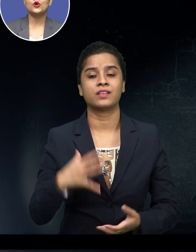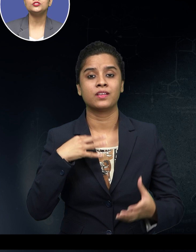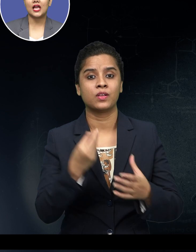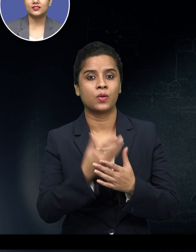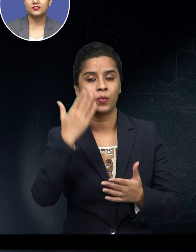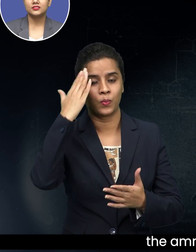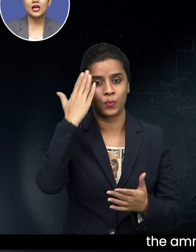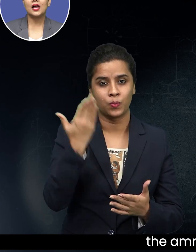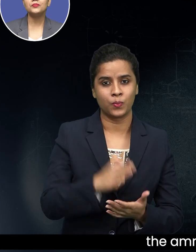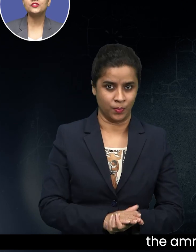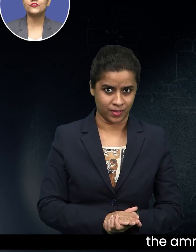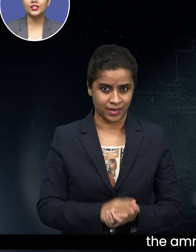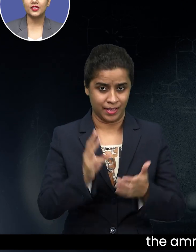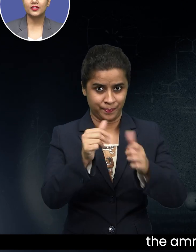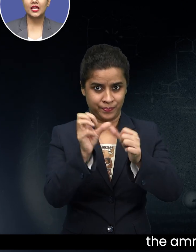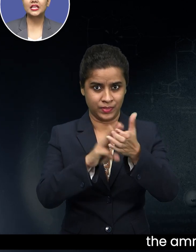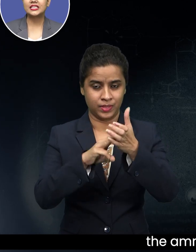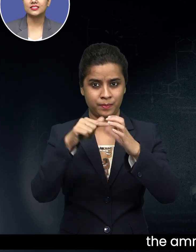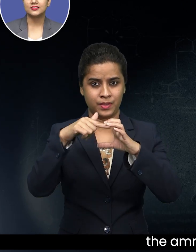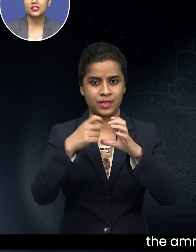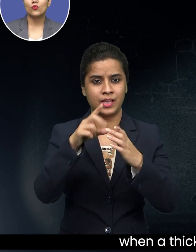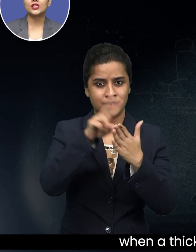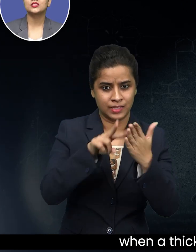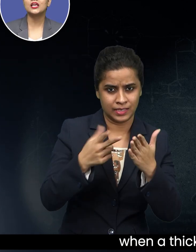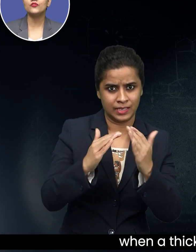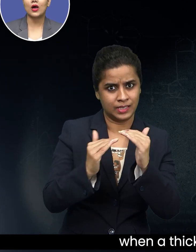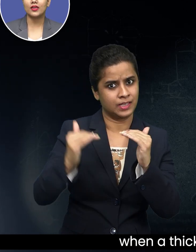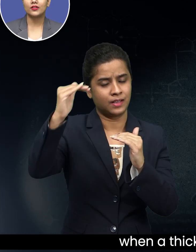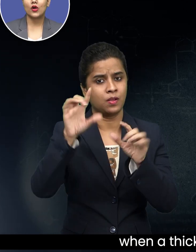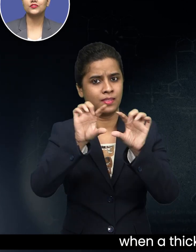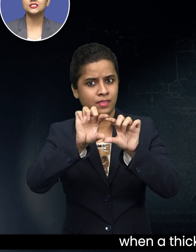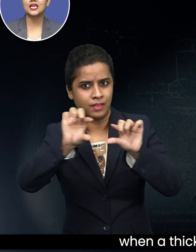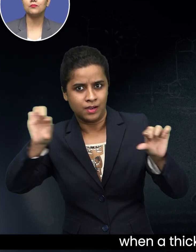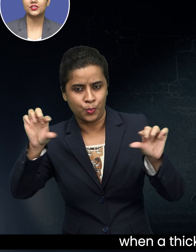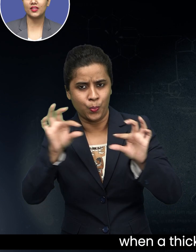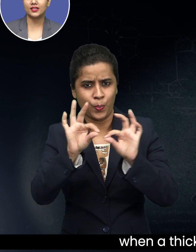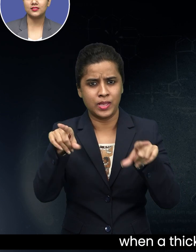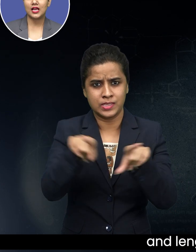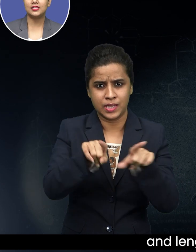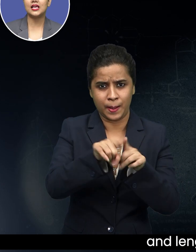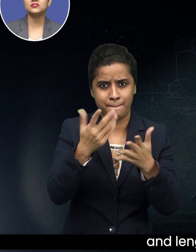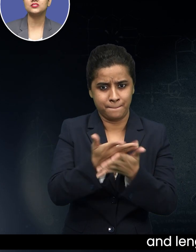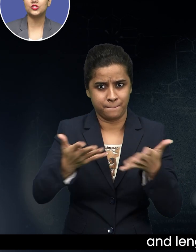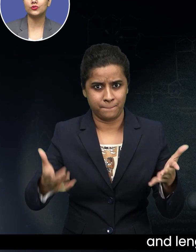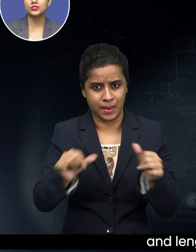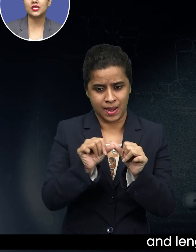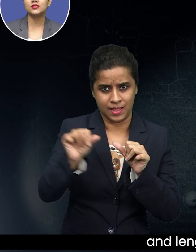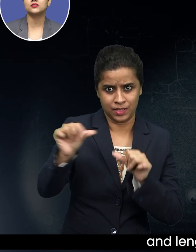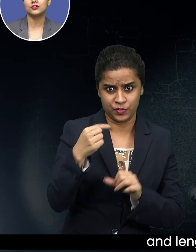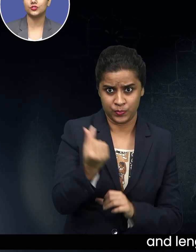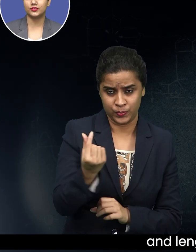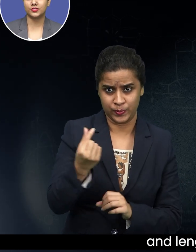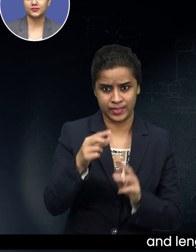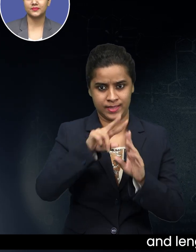We note that the ammeter reading increases when a thicker wire of the same material and length is used in